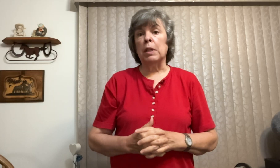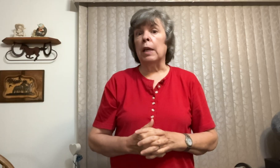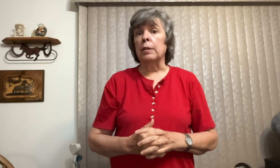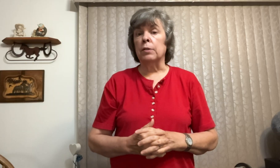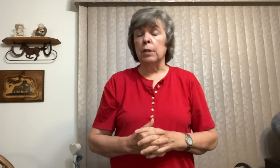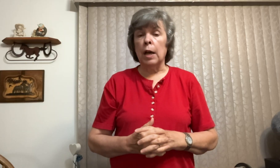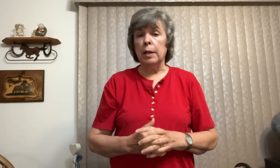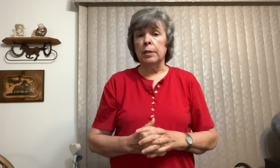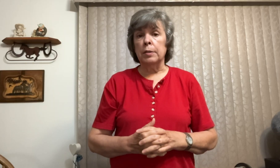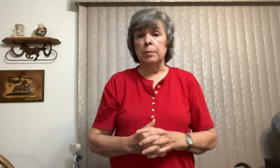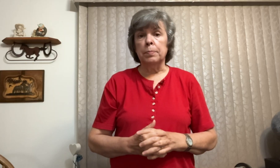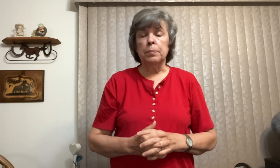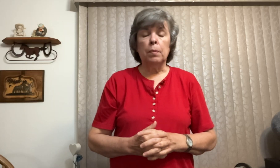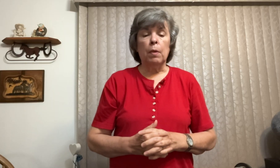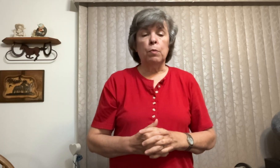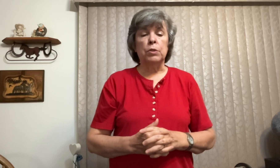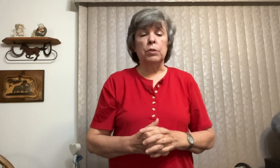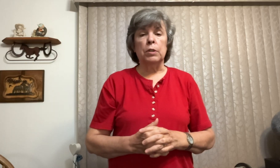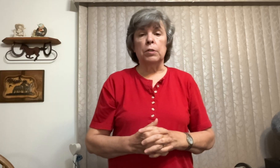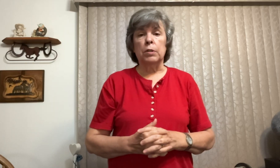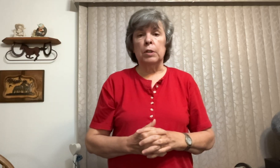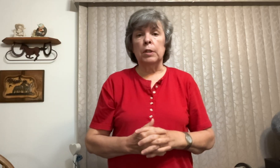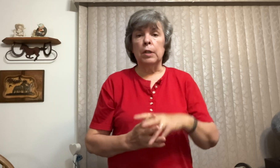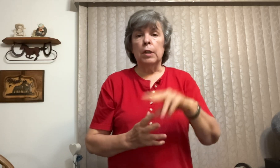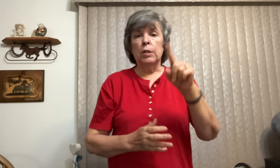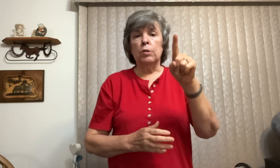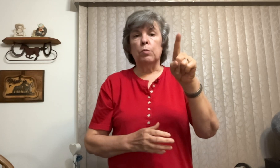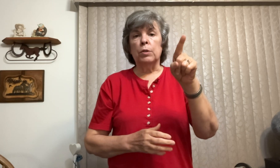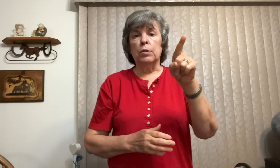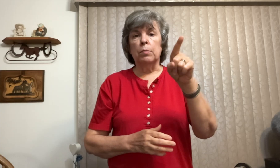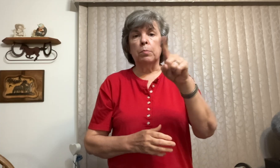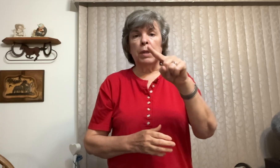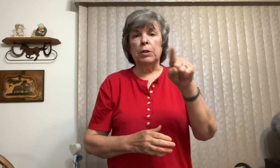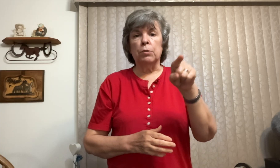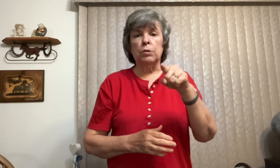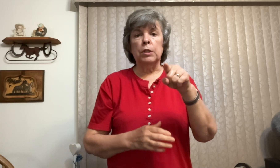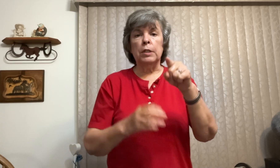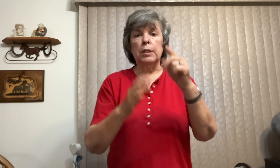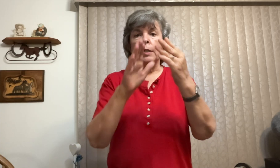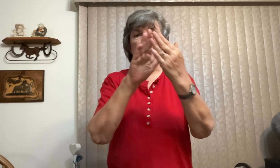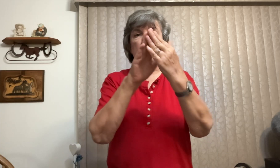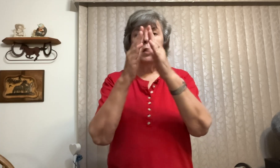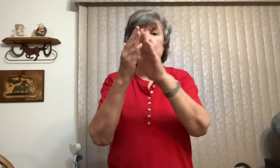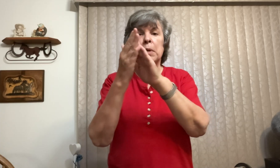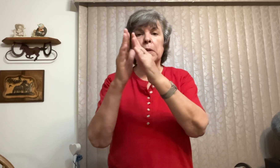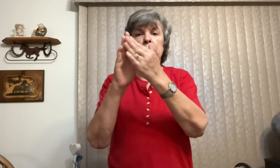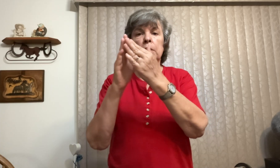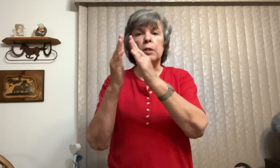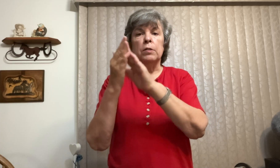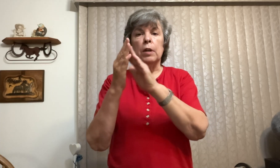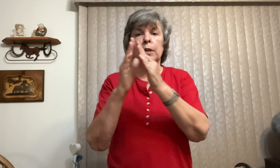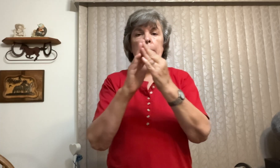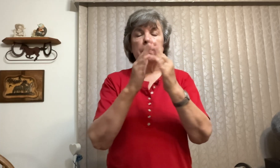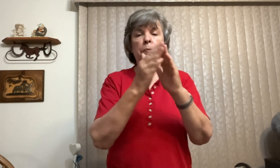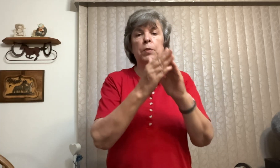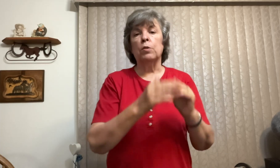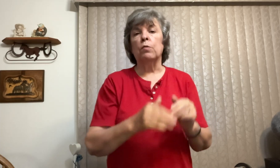like Zion, which is a city, you would make your Z and then make the city sign. So if it